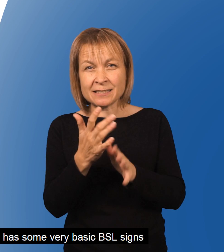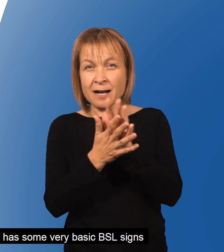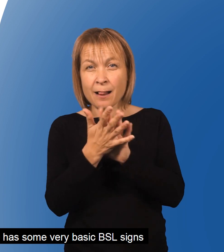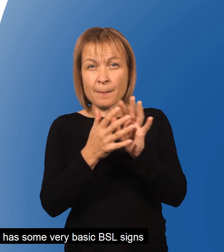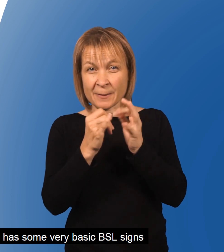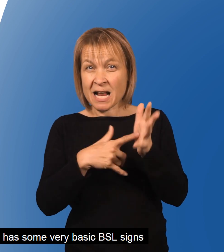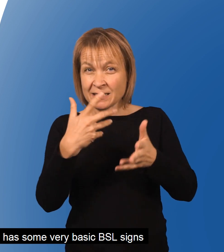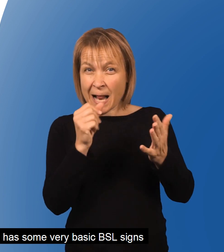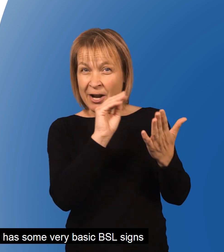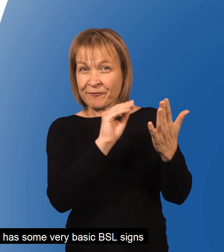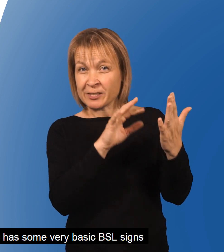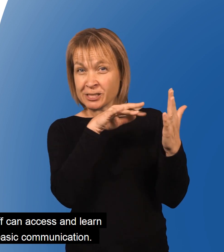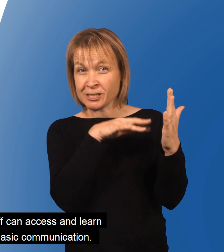help support basic communication.